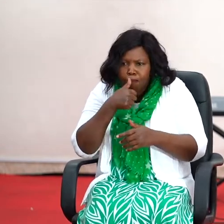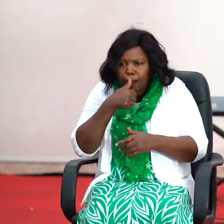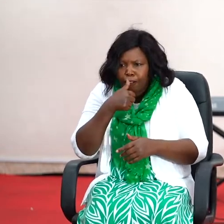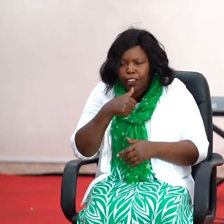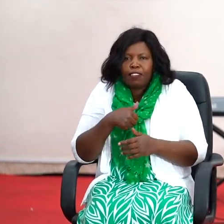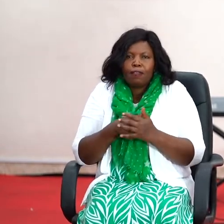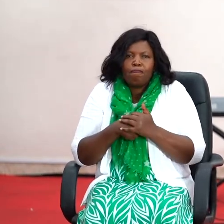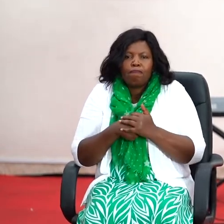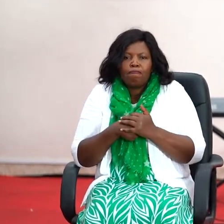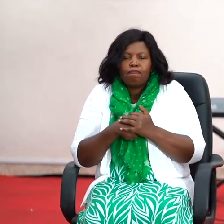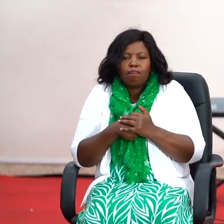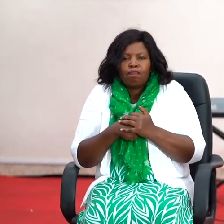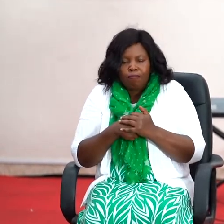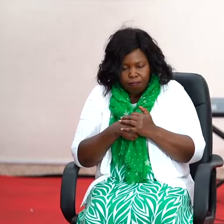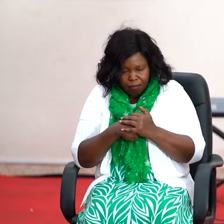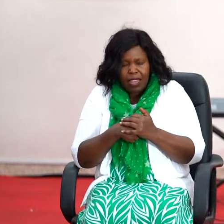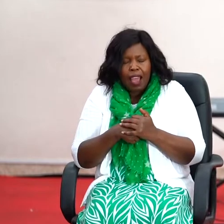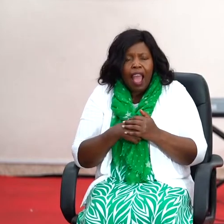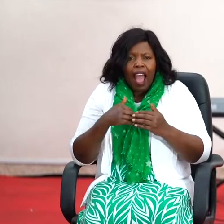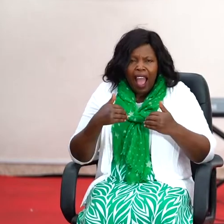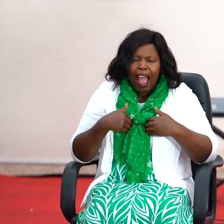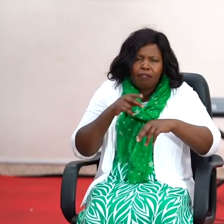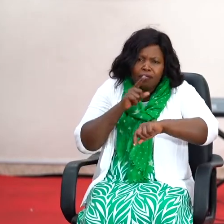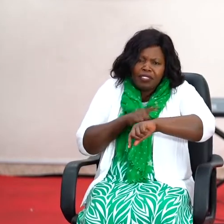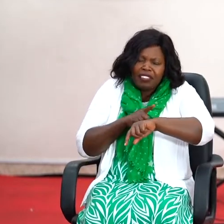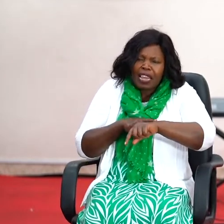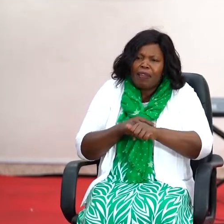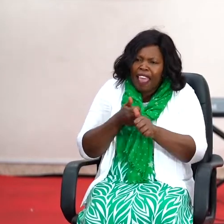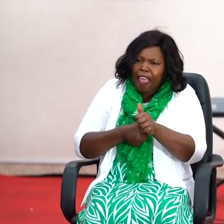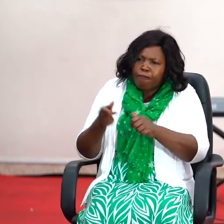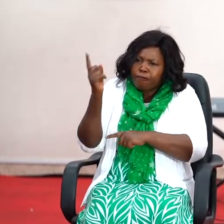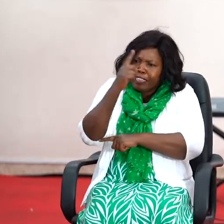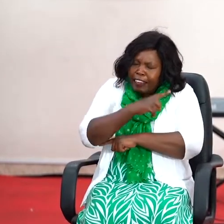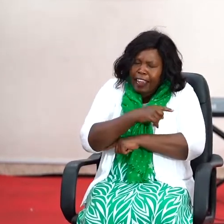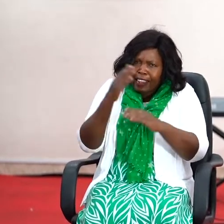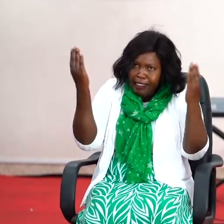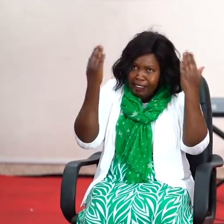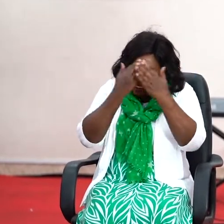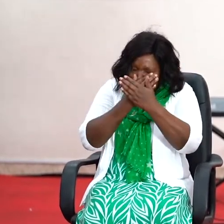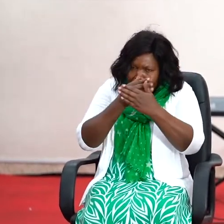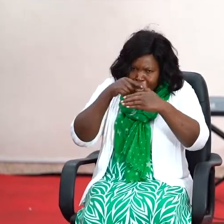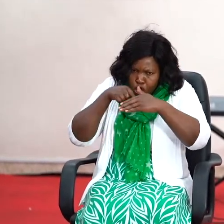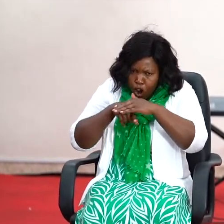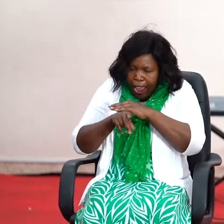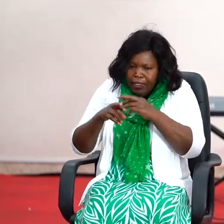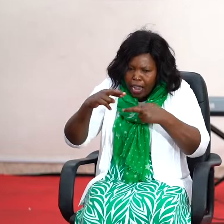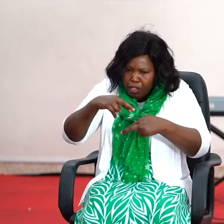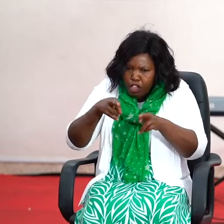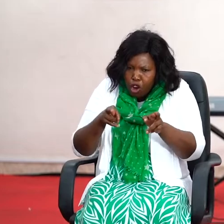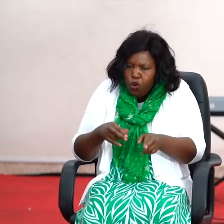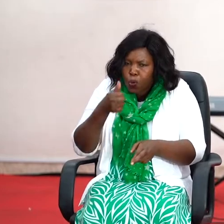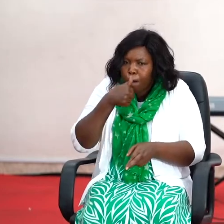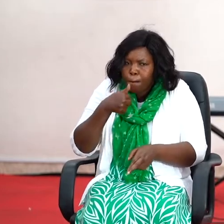good thing that you set time apart each day, even in the night, and go into your inner room